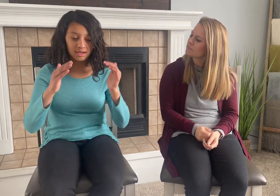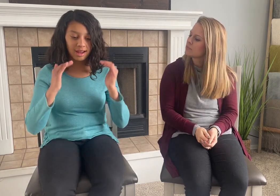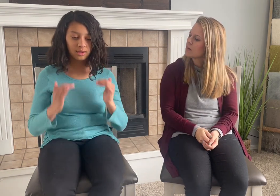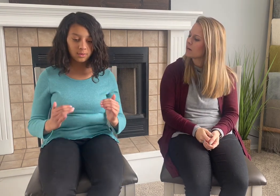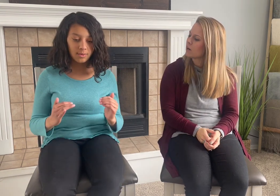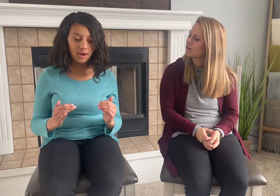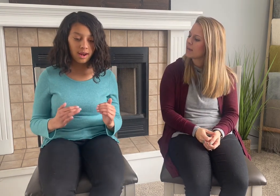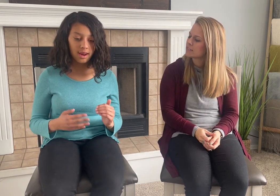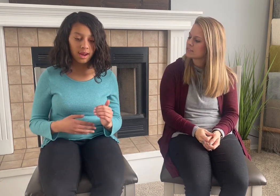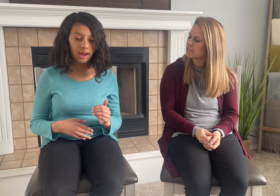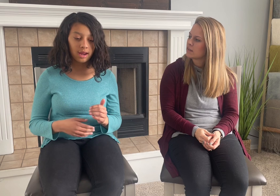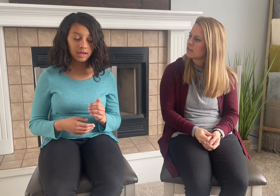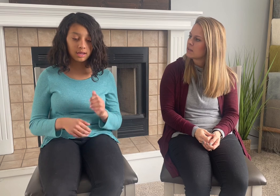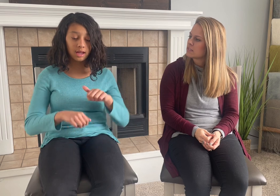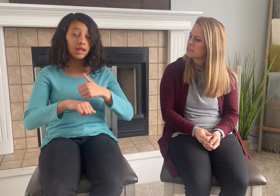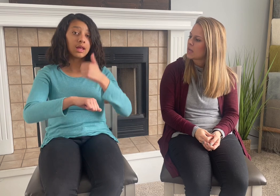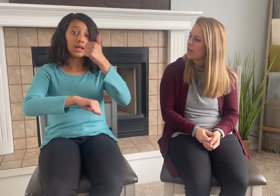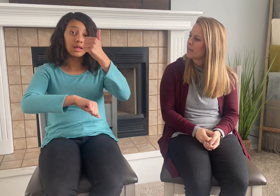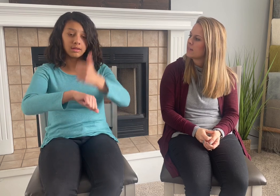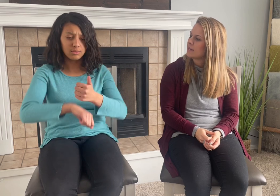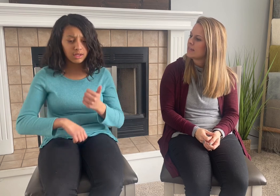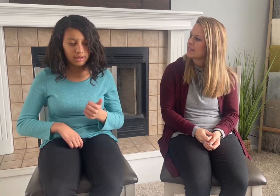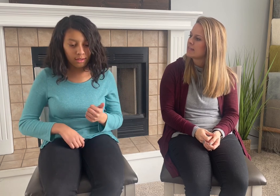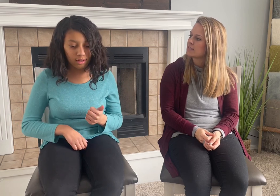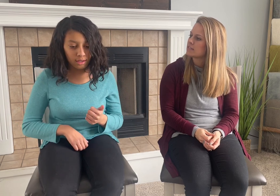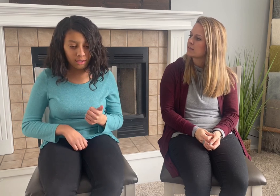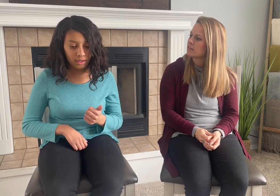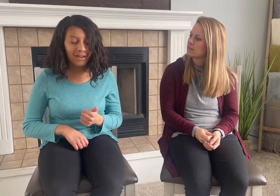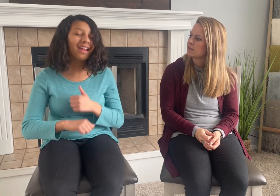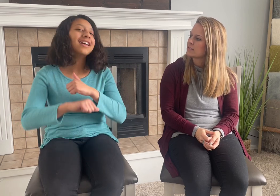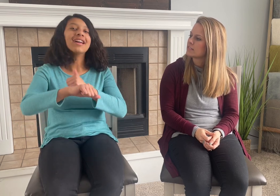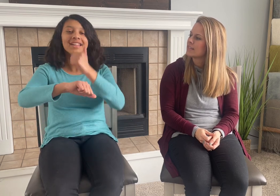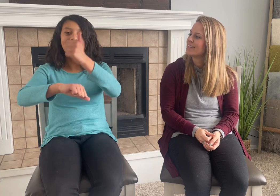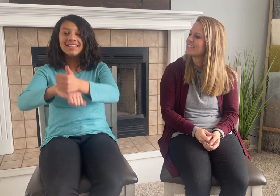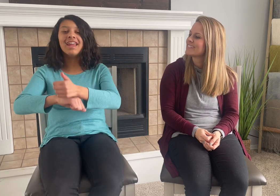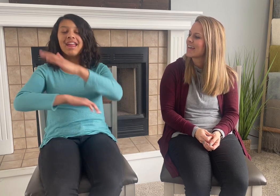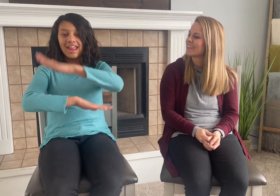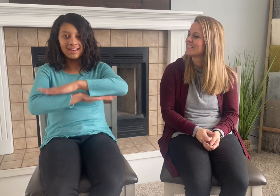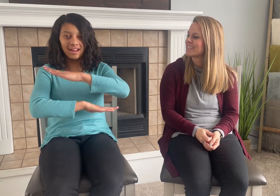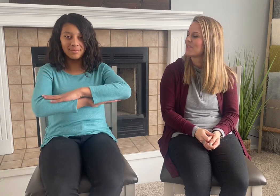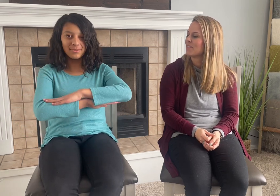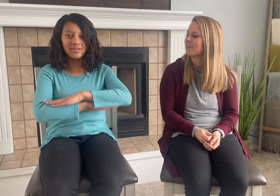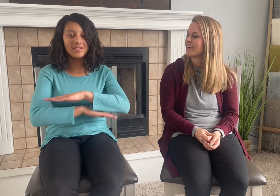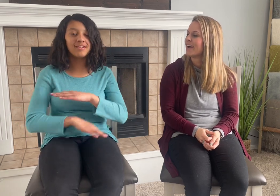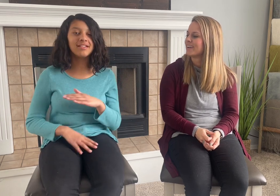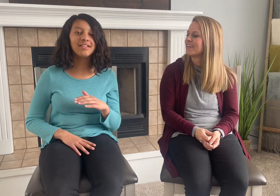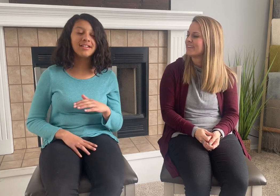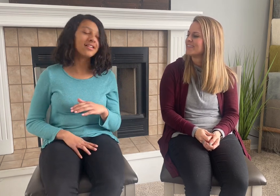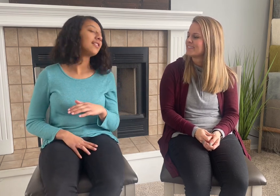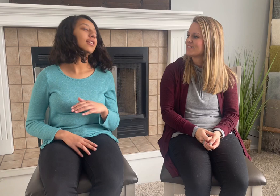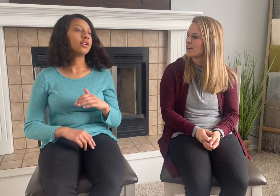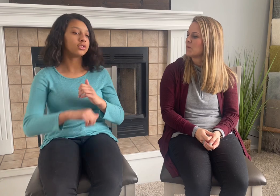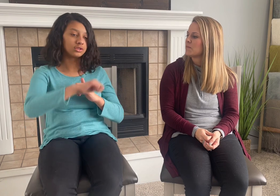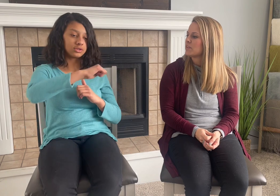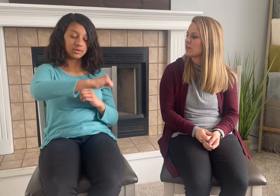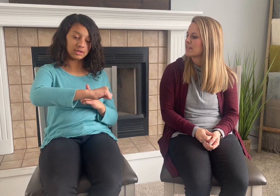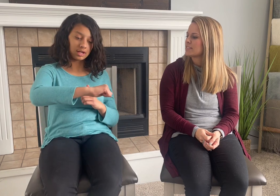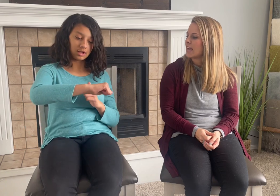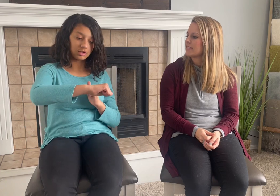All right. Our next sign is set the table. Yeah. So you're going to sign